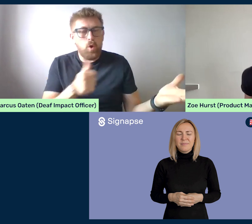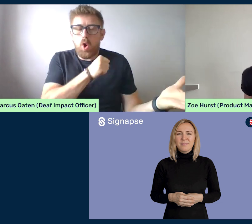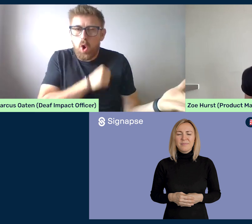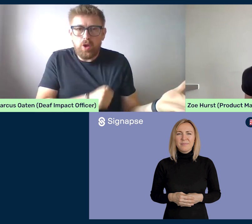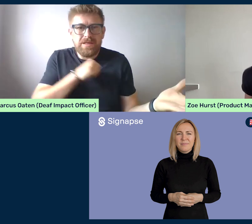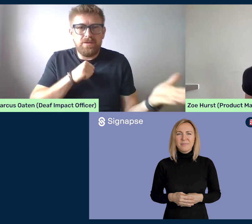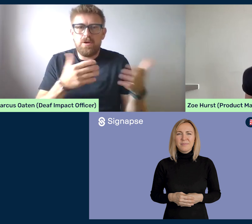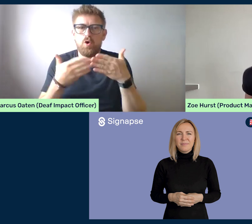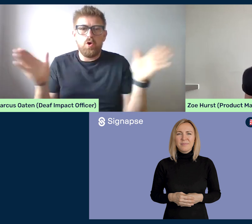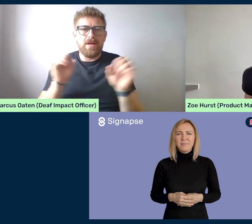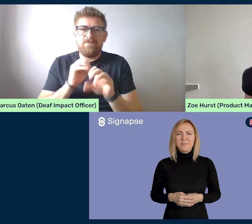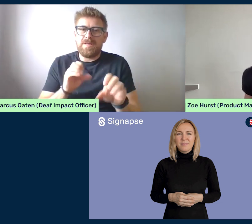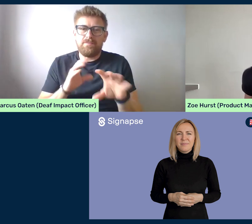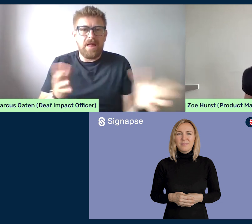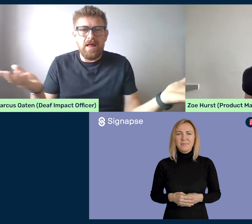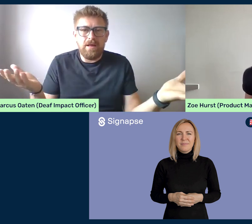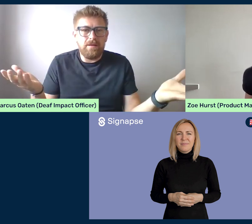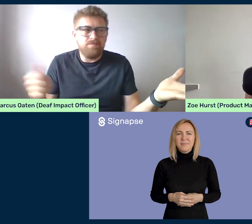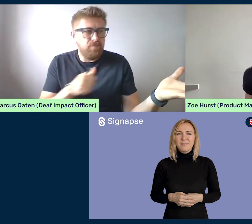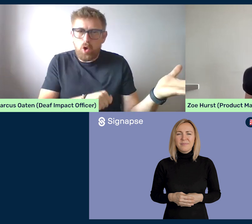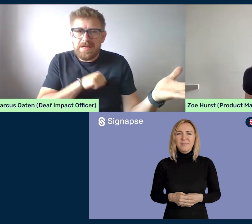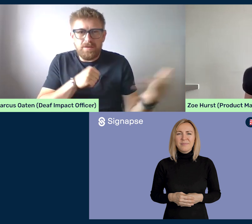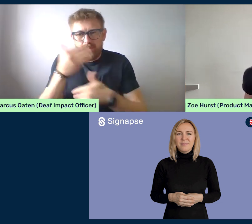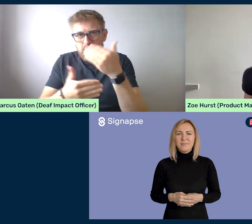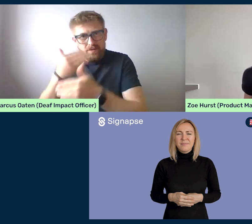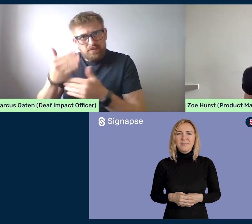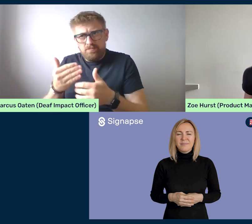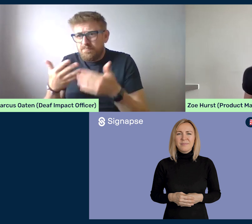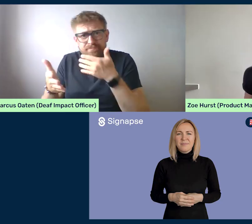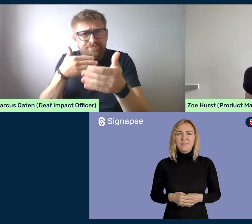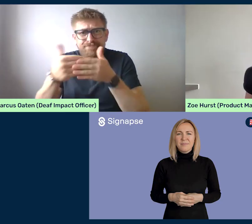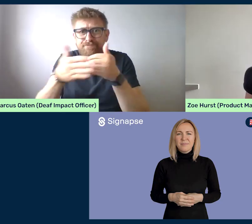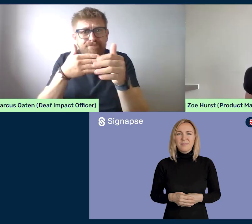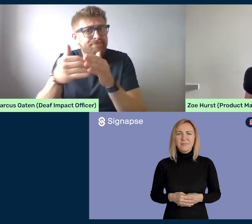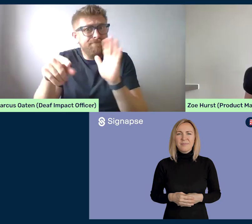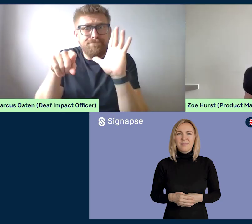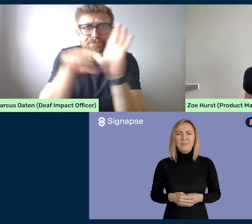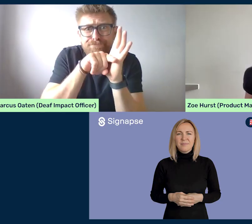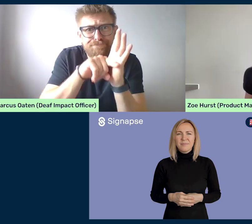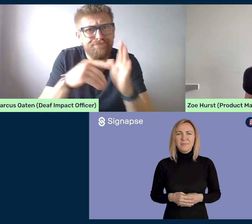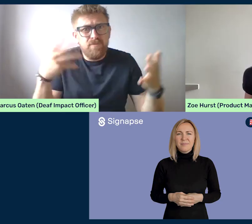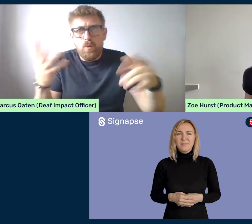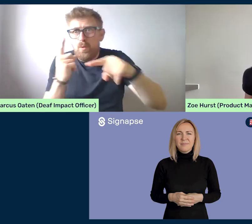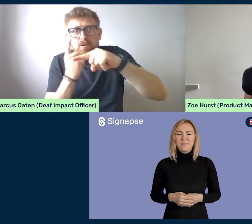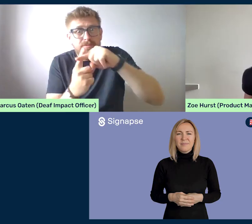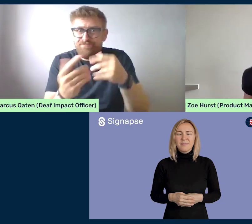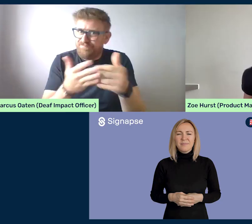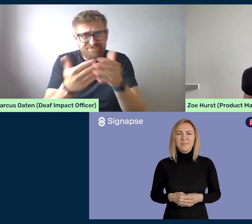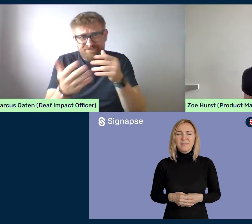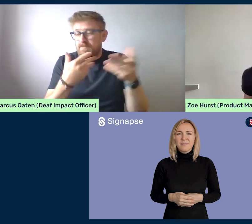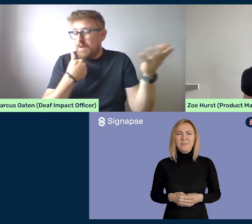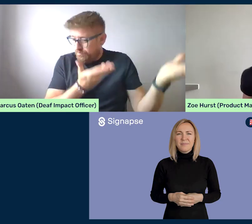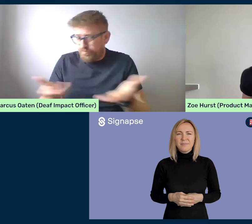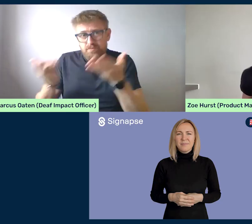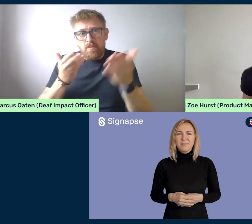on board and consider it. And we're completely thankful for people being honest and open with their feedback, no matter what it is, whether